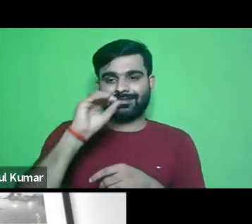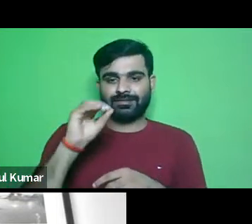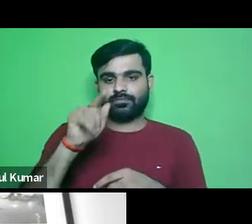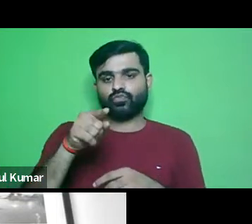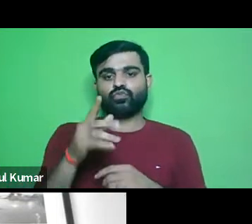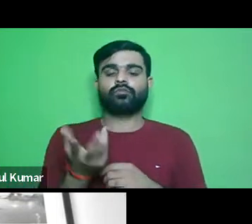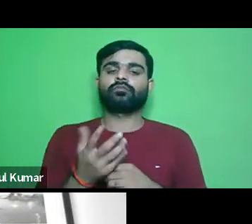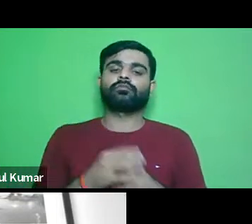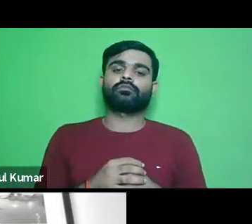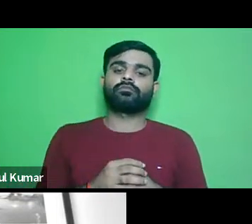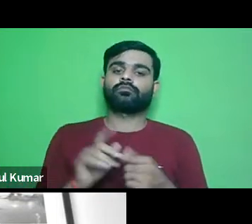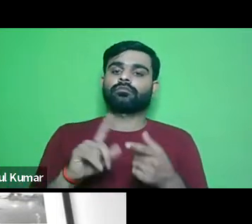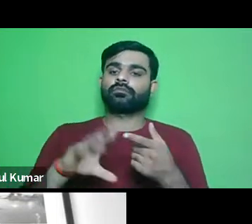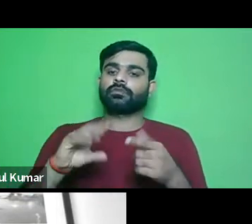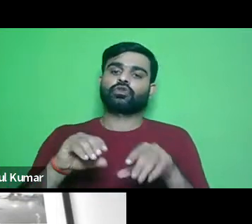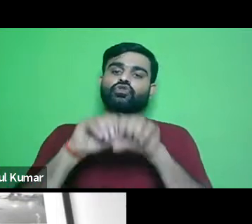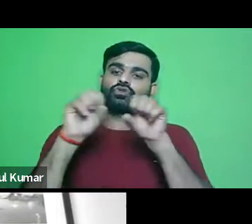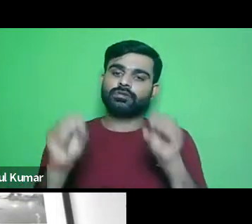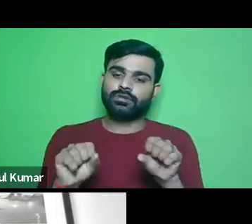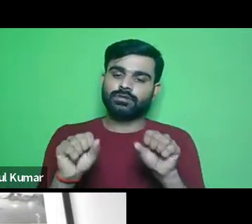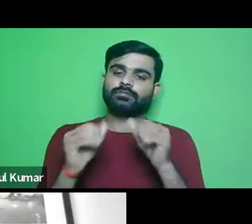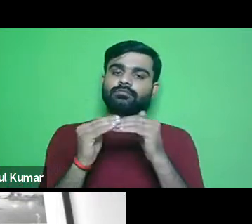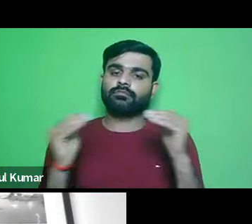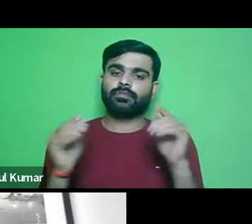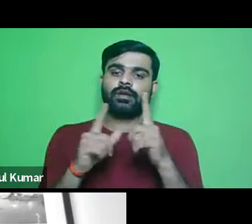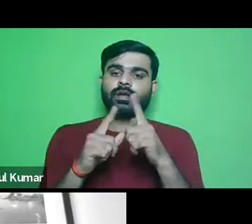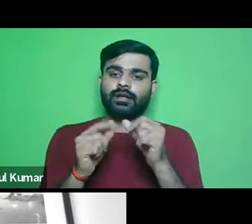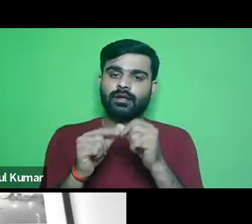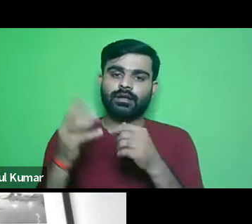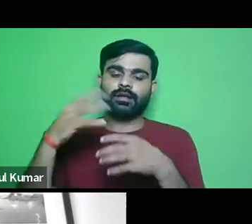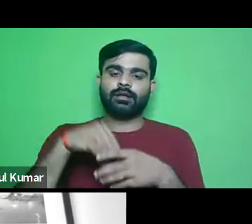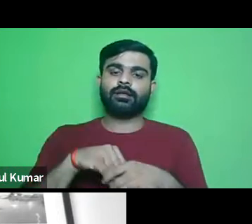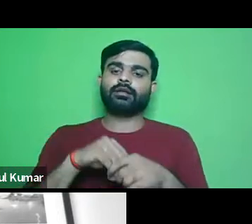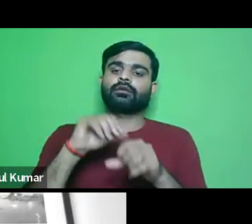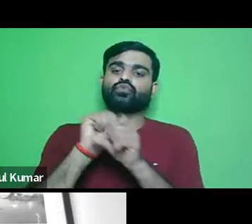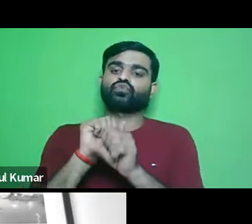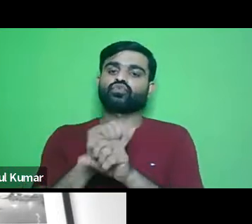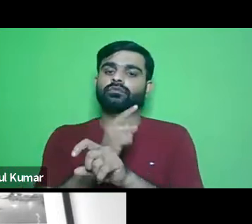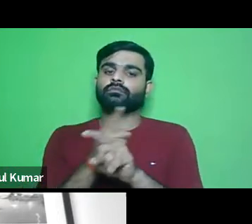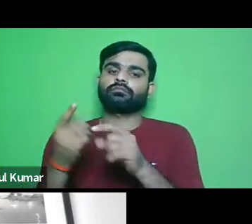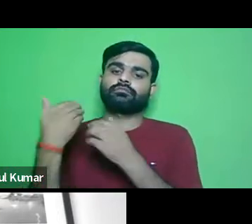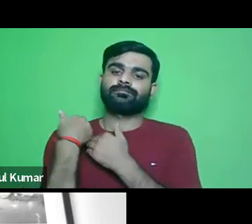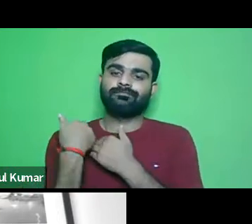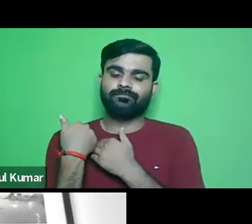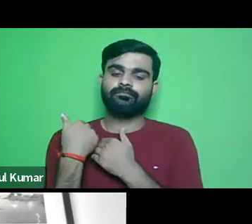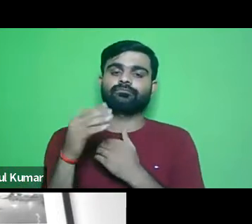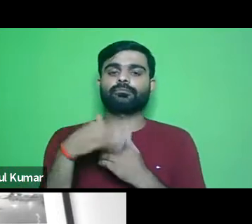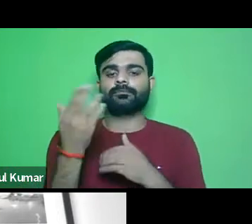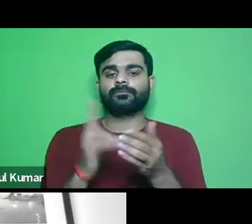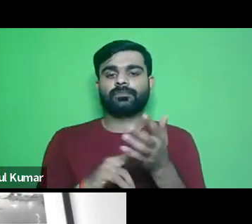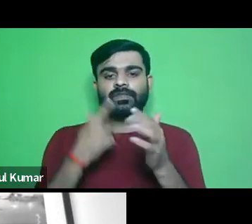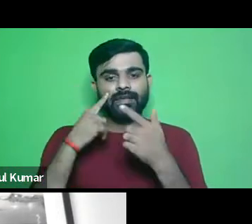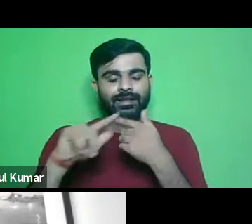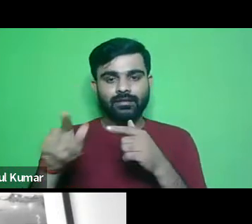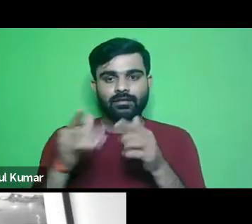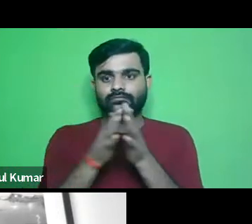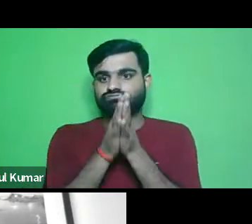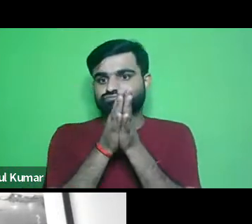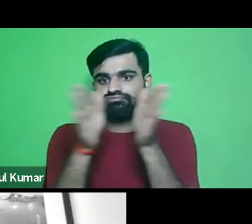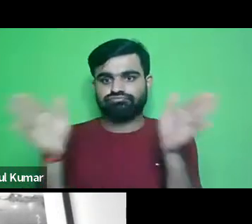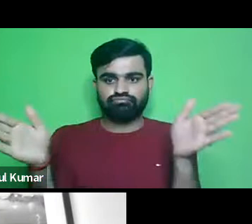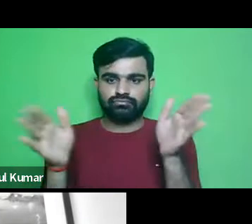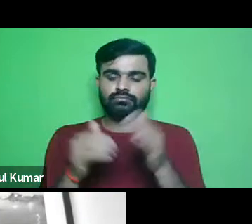that ecosystem of people purchasing data from data broker entities. And I think it's the broader